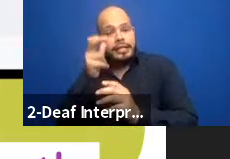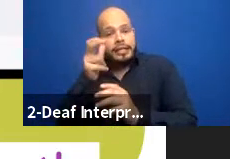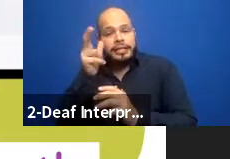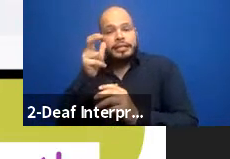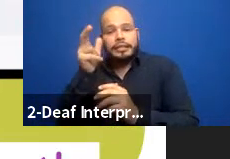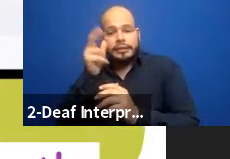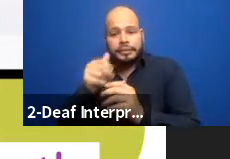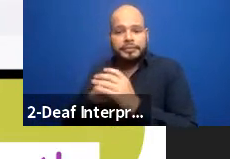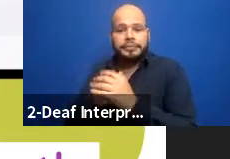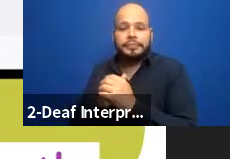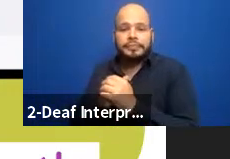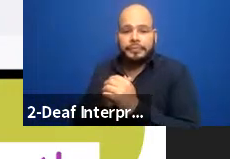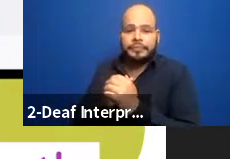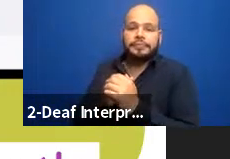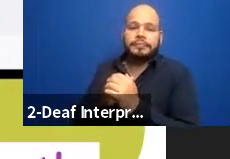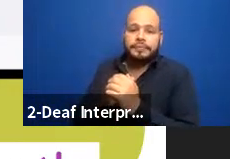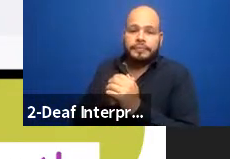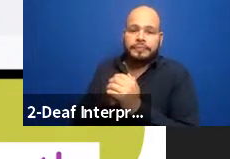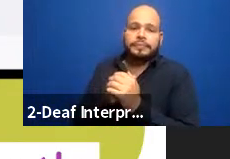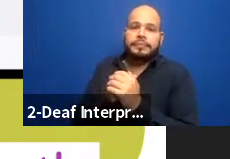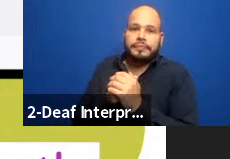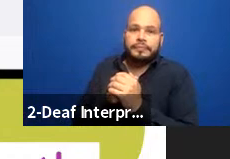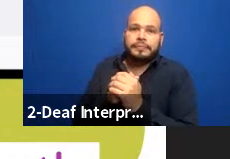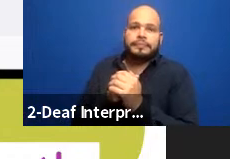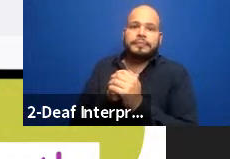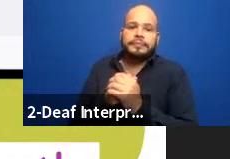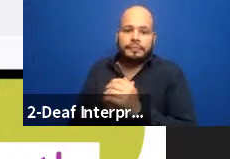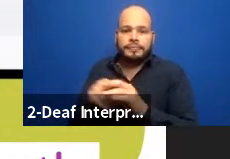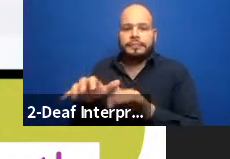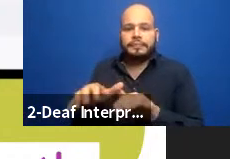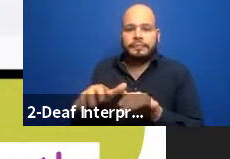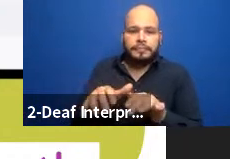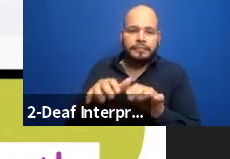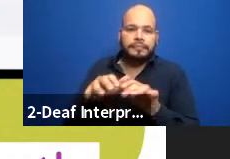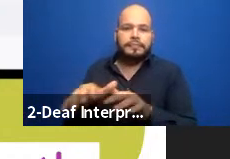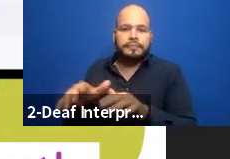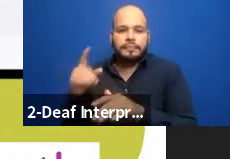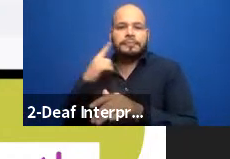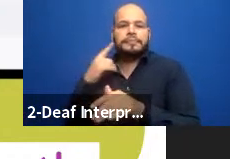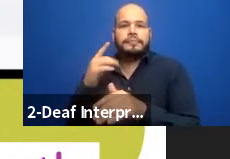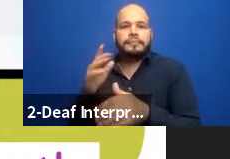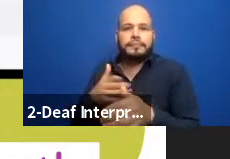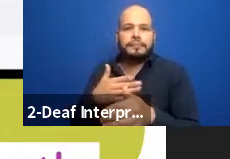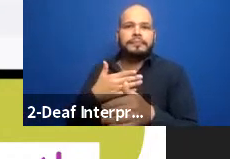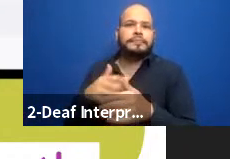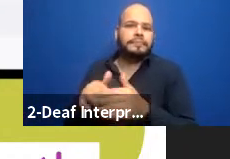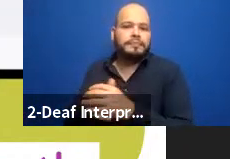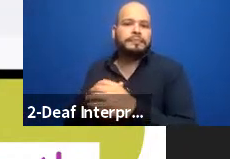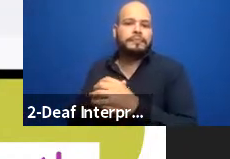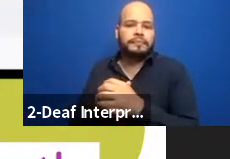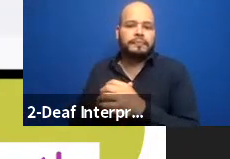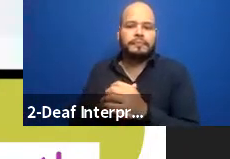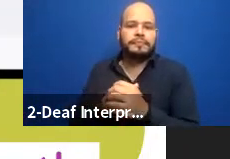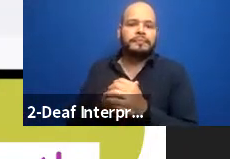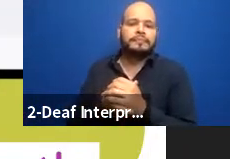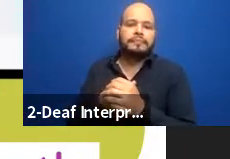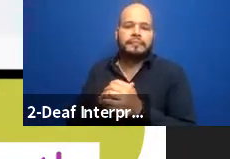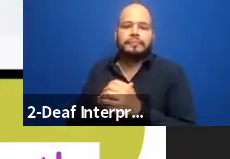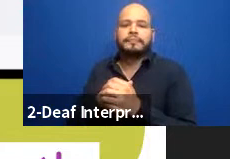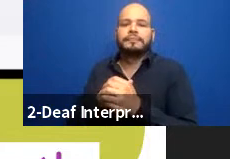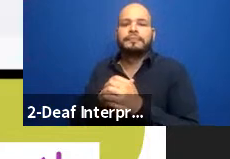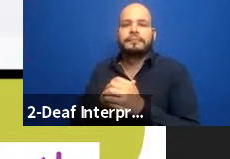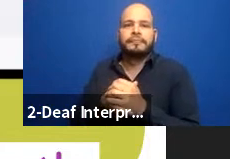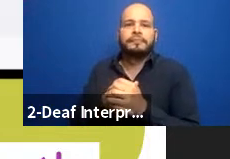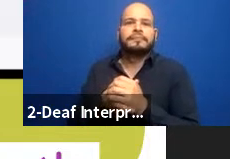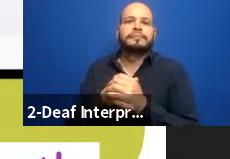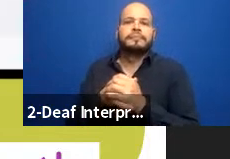nothing left. And paradigm shift to the left, like sharing wealth will be the kiss of death. Well, I got a news flash for you folks. Our youth